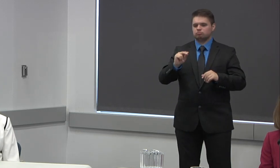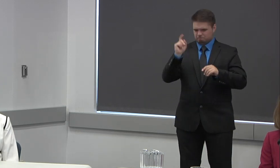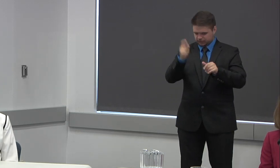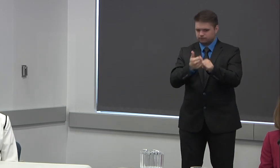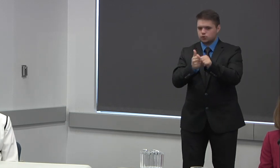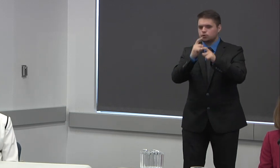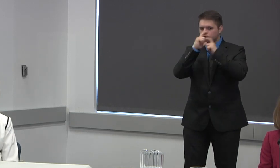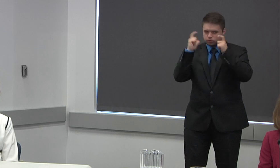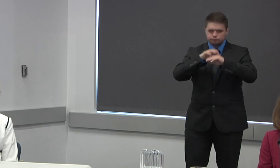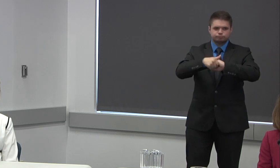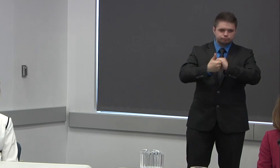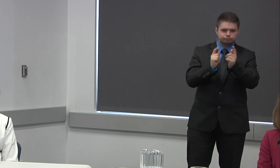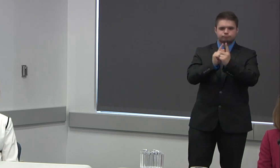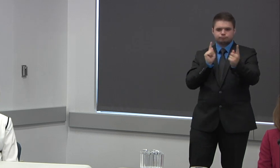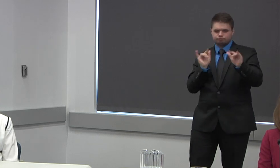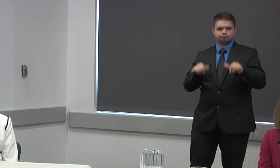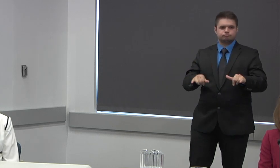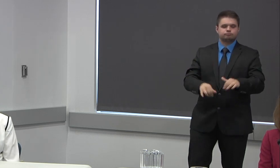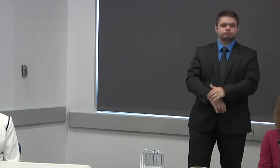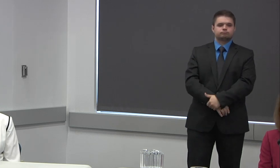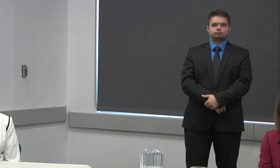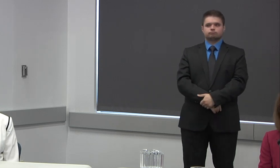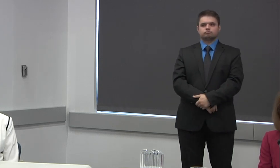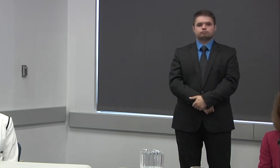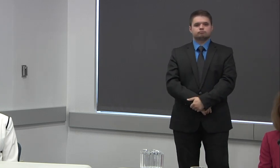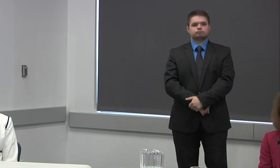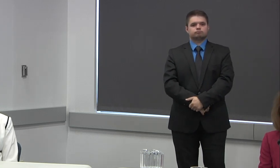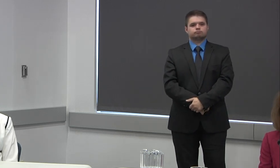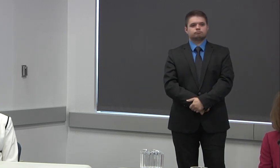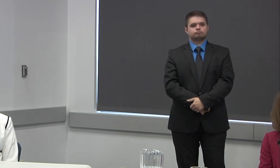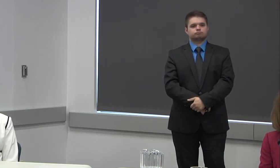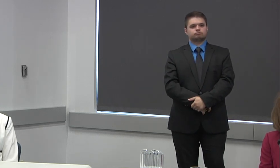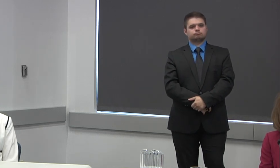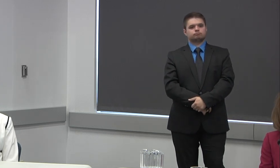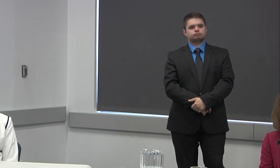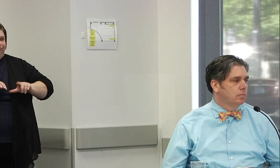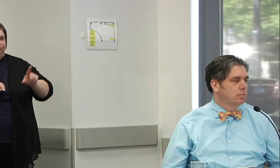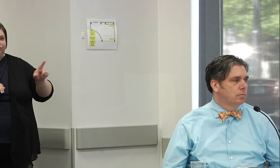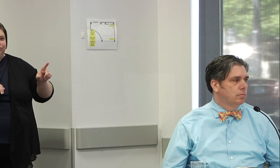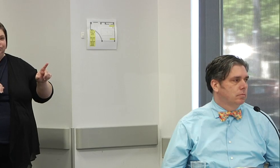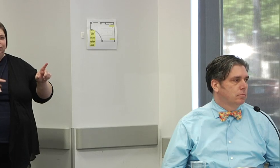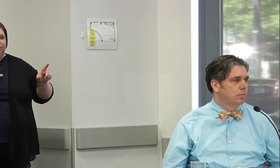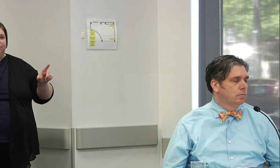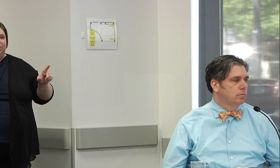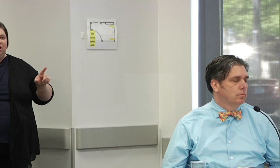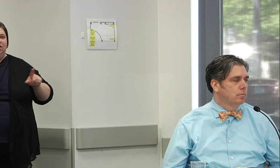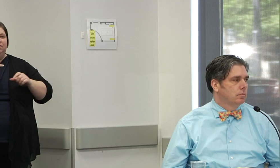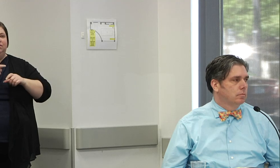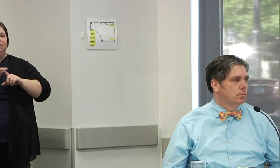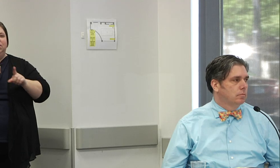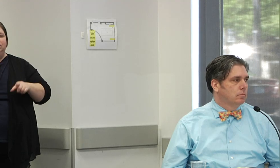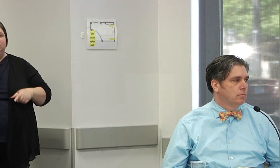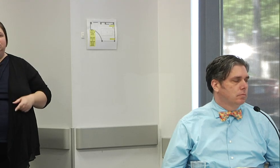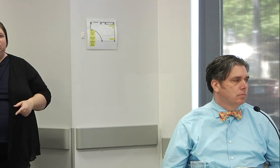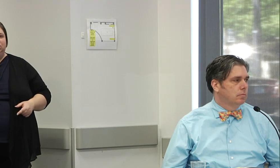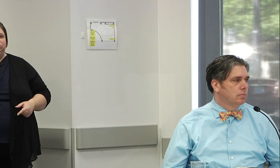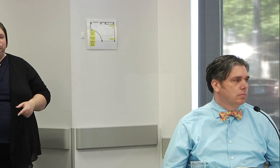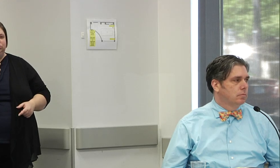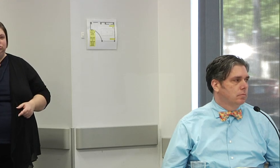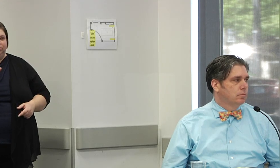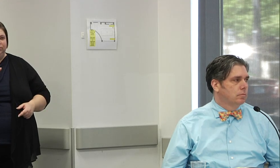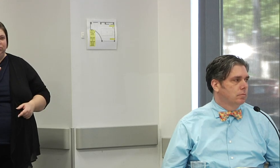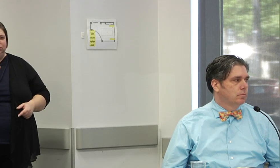Thanks, Blair. The next question we have is a written question from Pat Doris with KGW. Pat asks, is the governor ordering